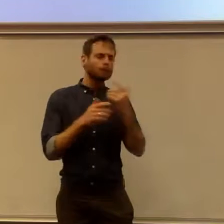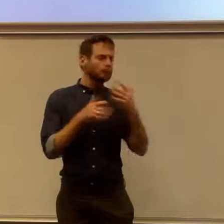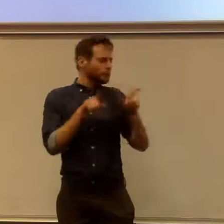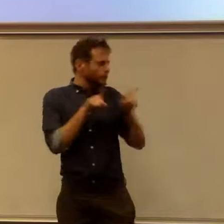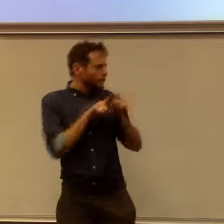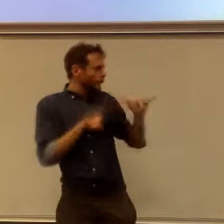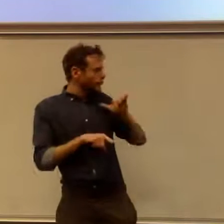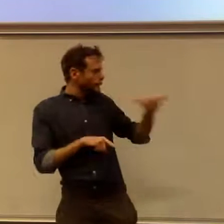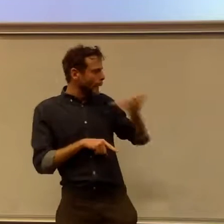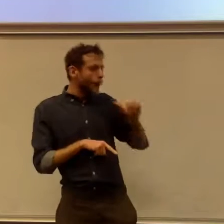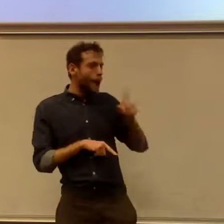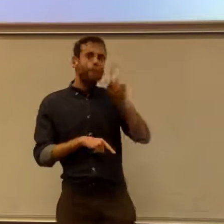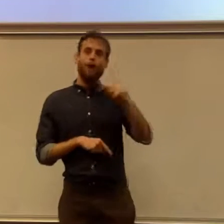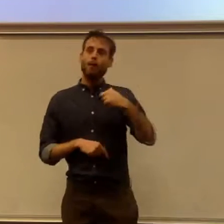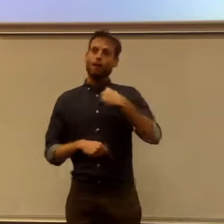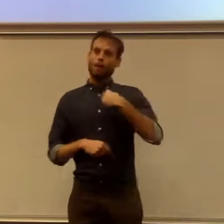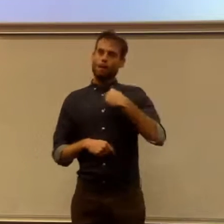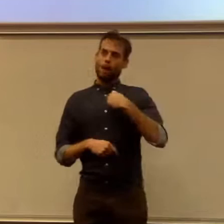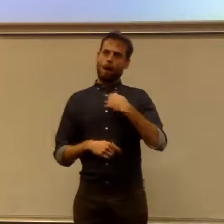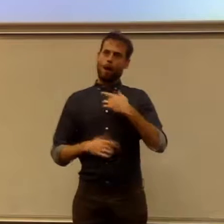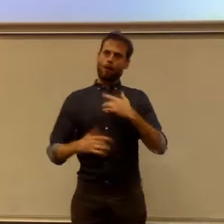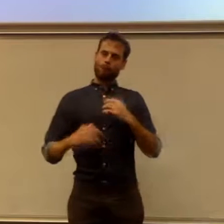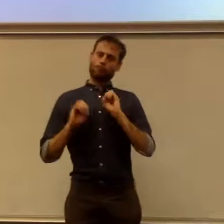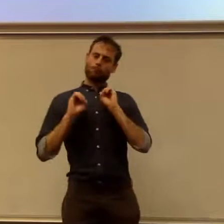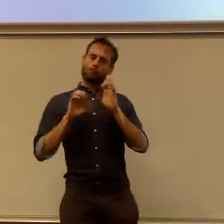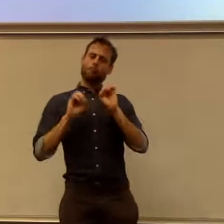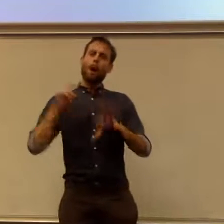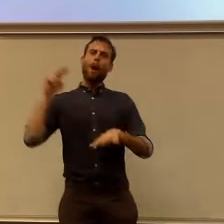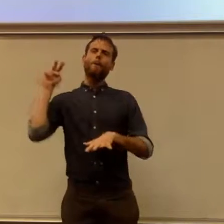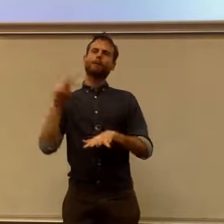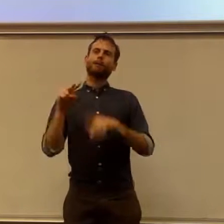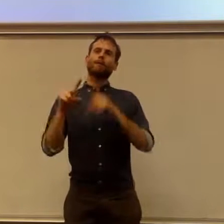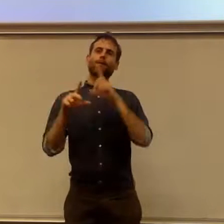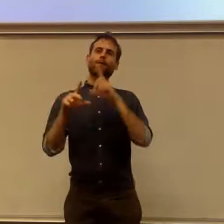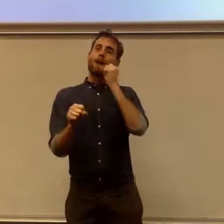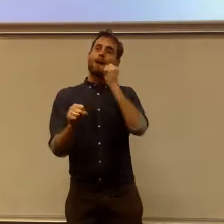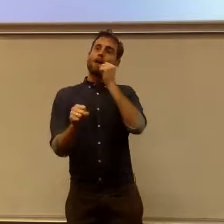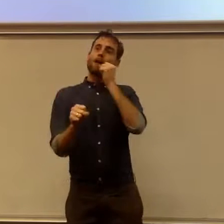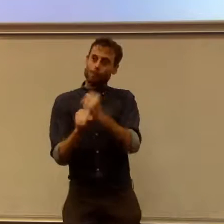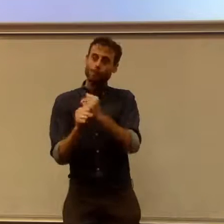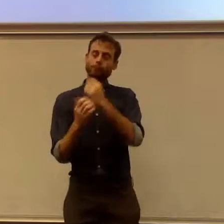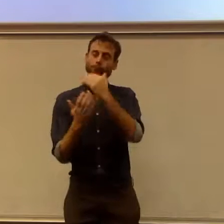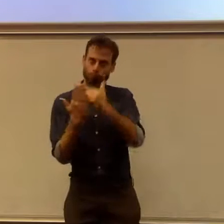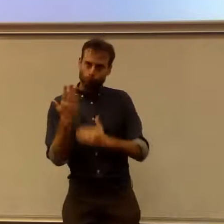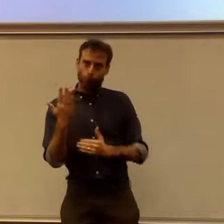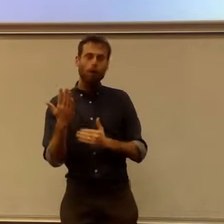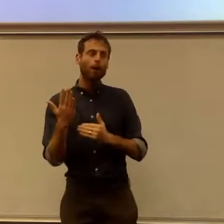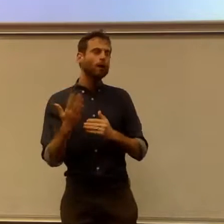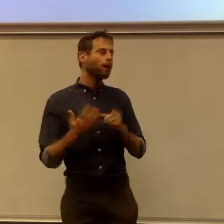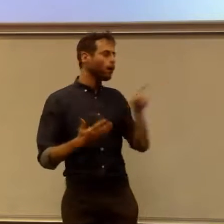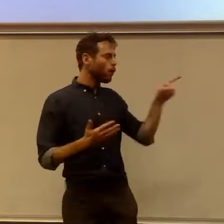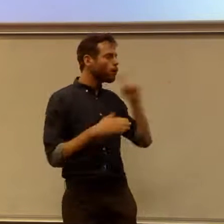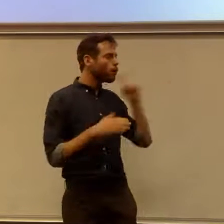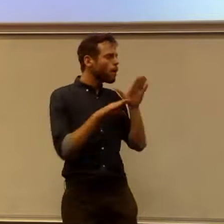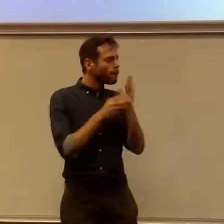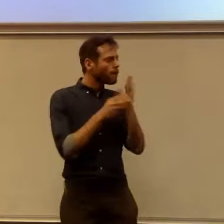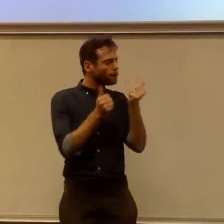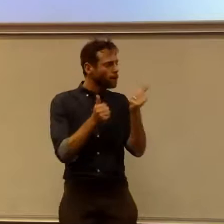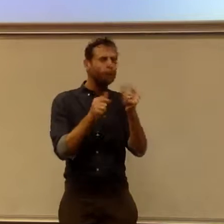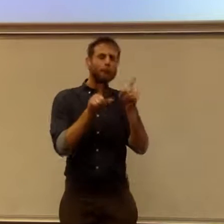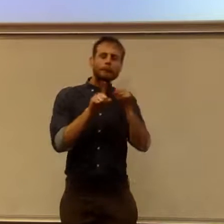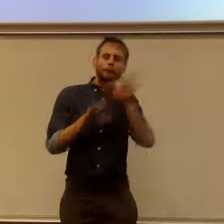government, of a public body who will be subject to the Act, and Avril will be talking about some of the same things, but